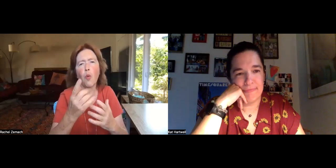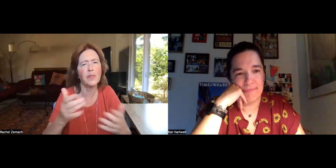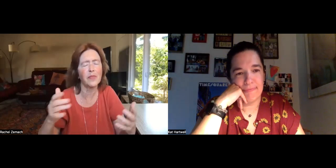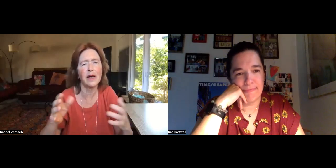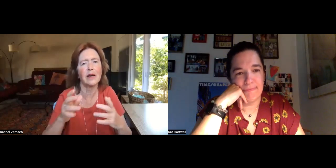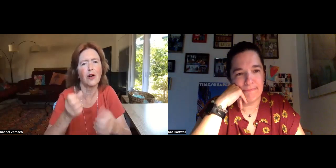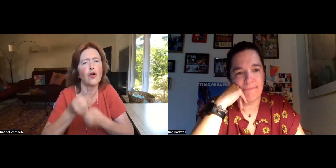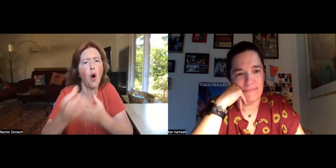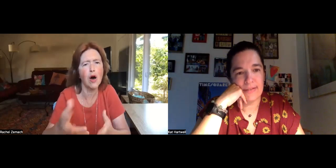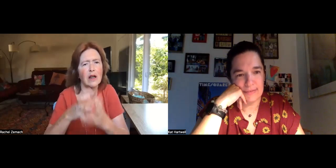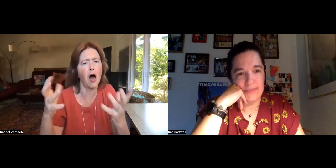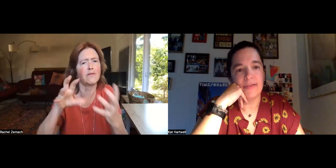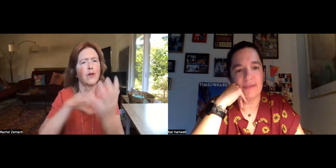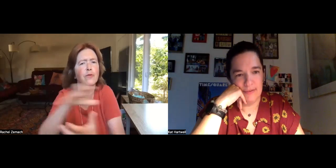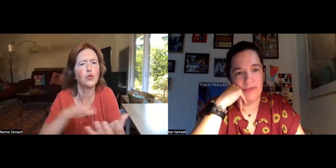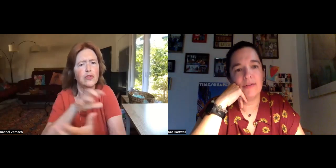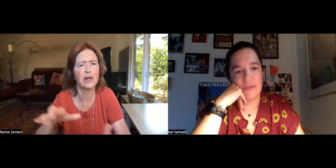One thing caused by confusion.